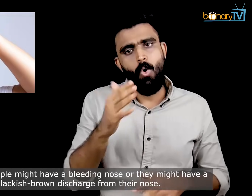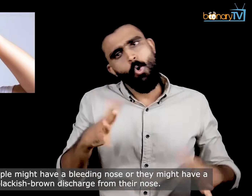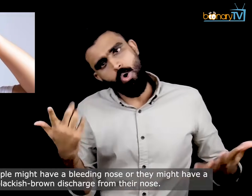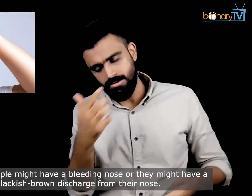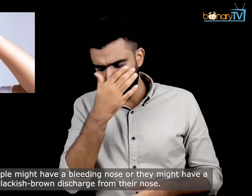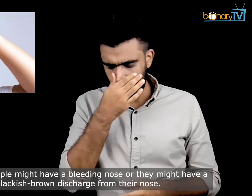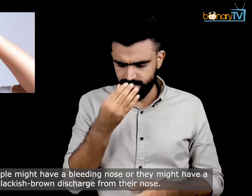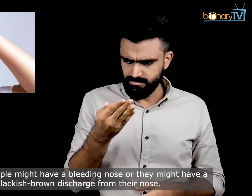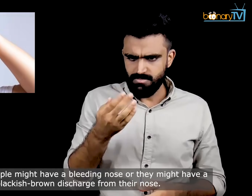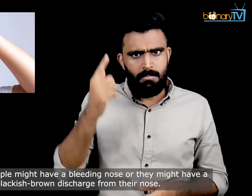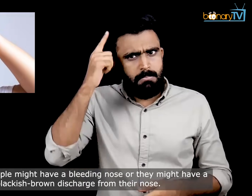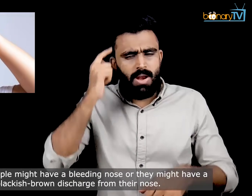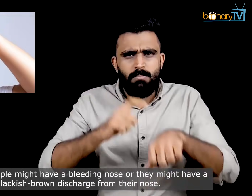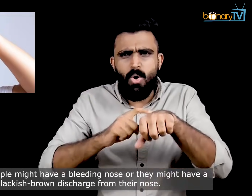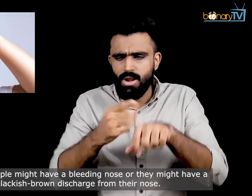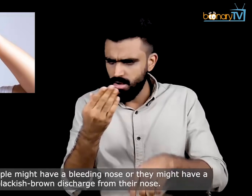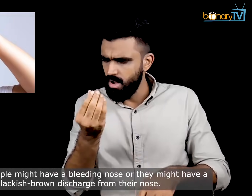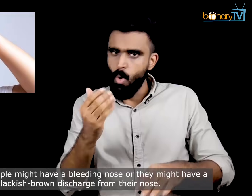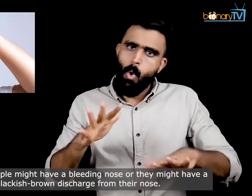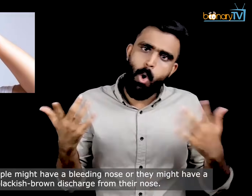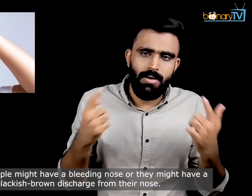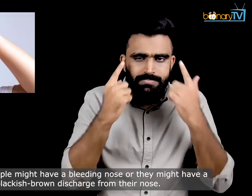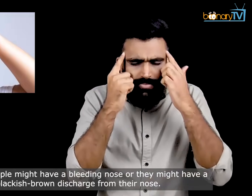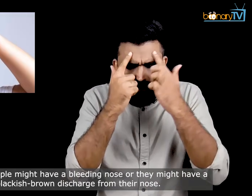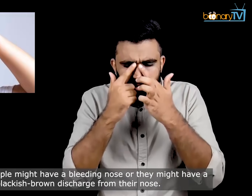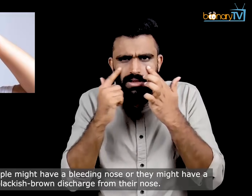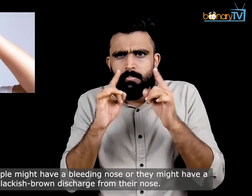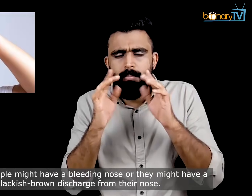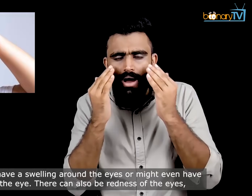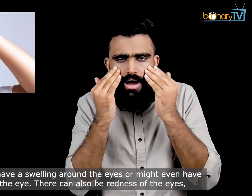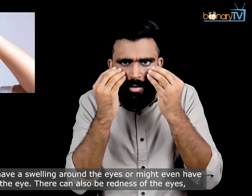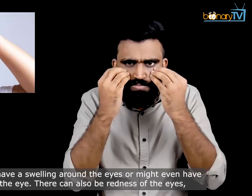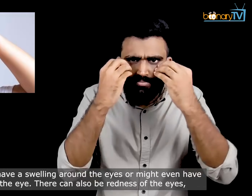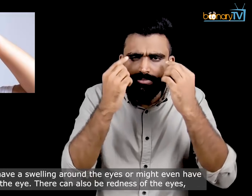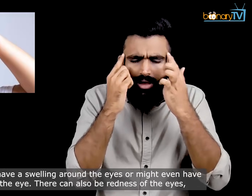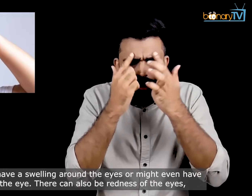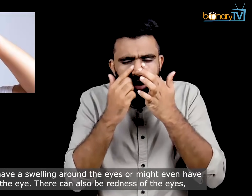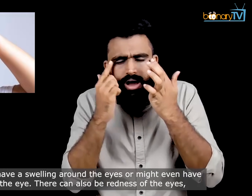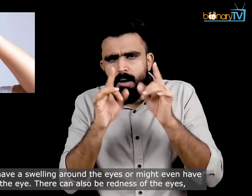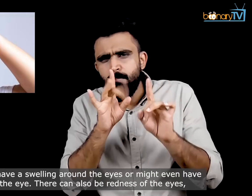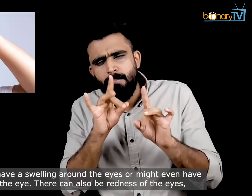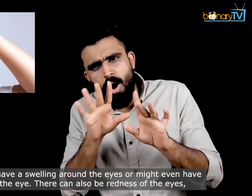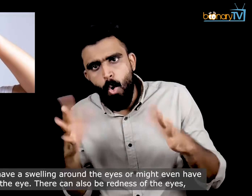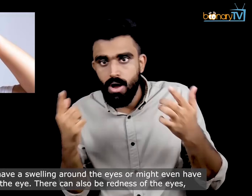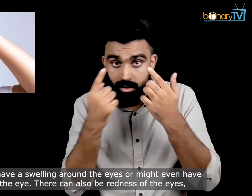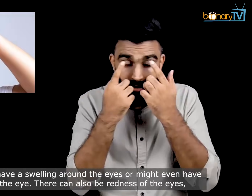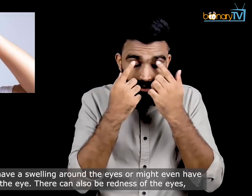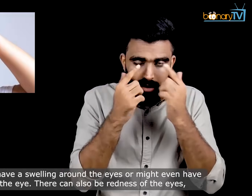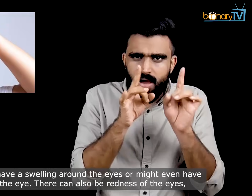a blackish brown discharge from their nose. They may have a swelling around the eyes or might even